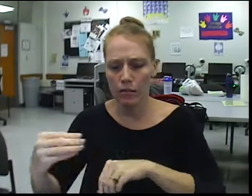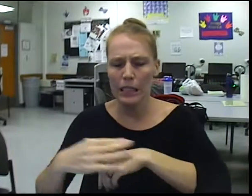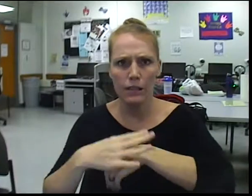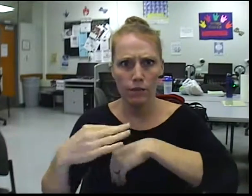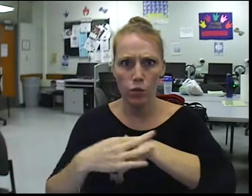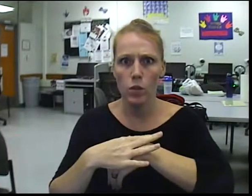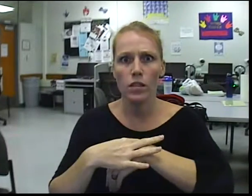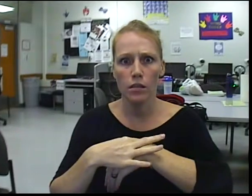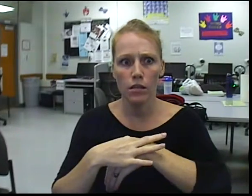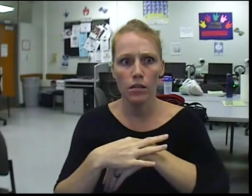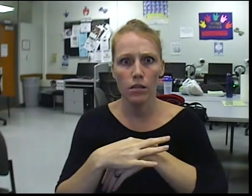of those.